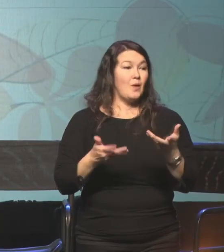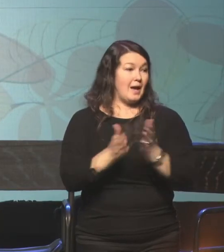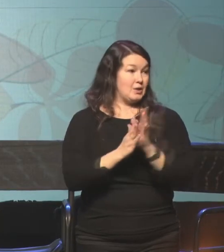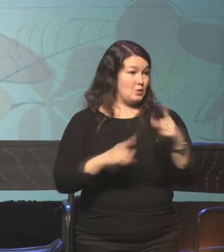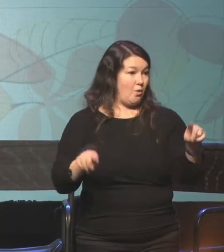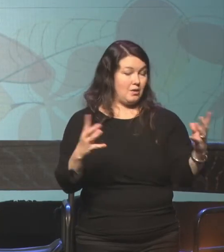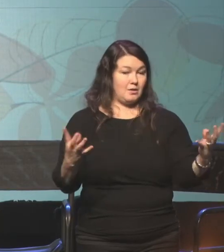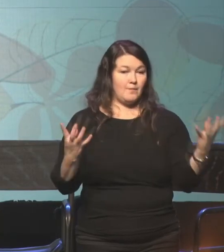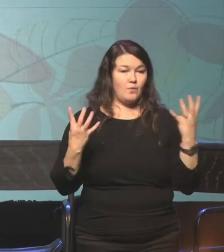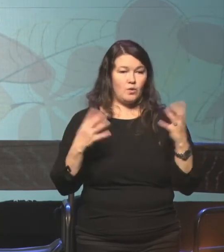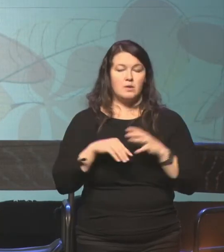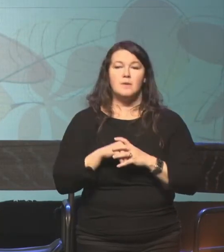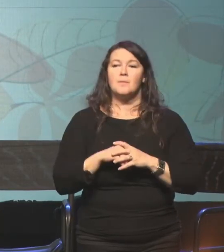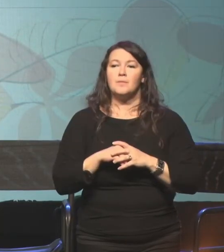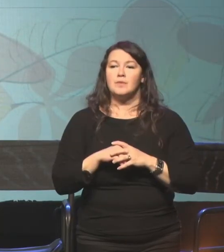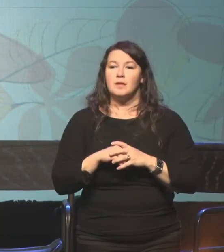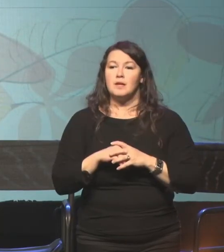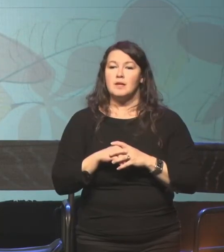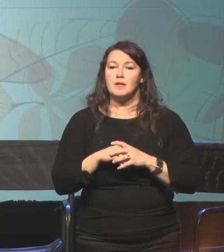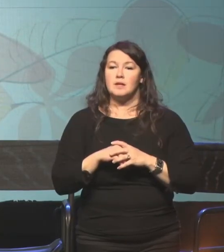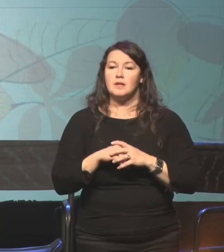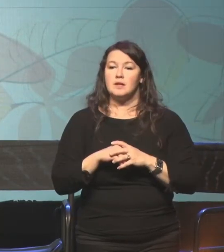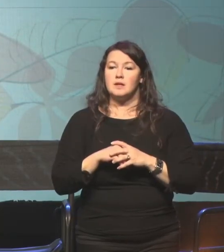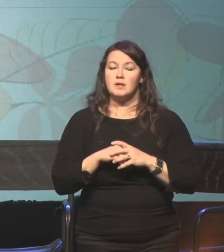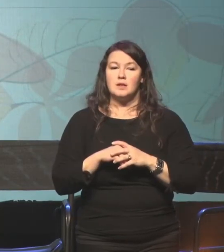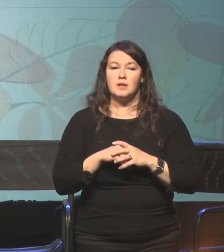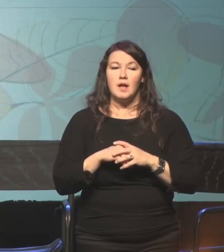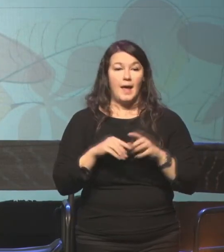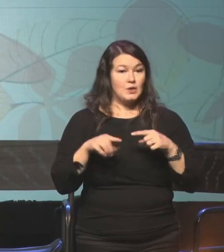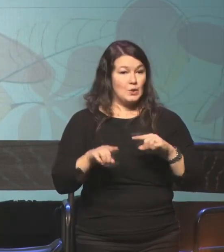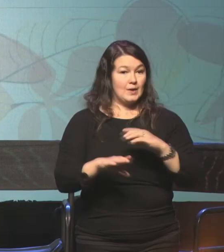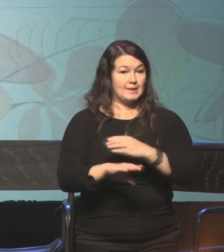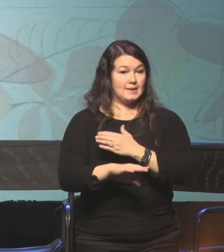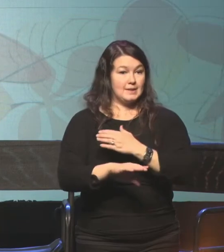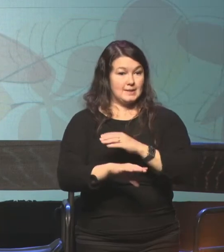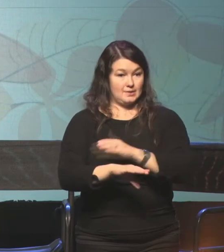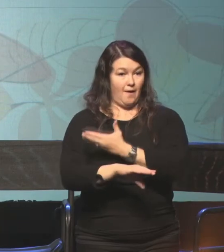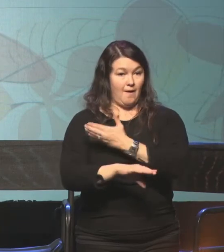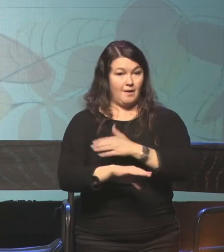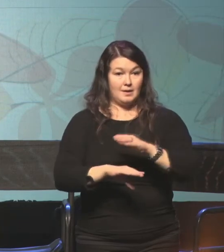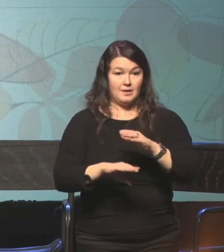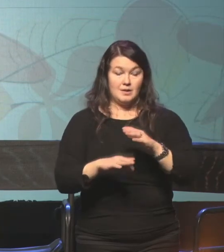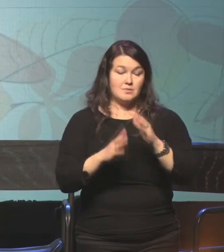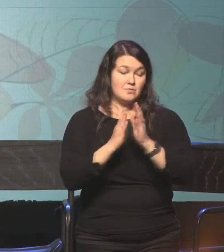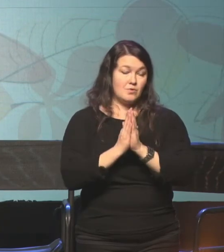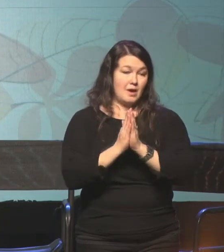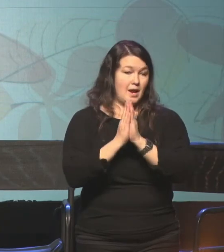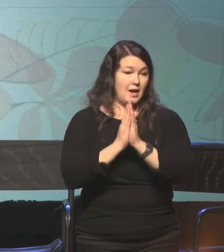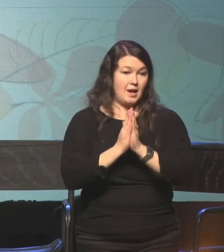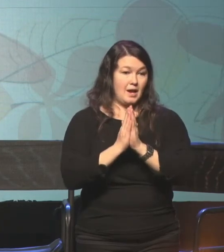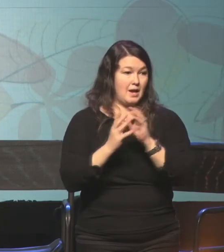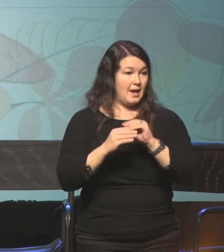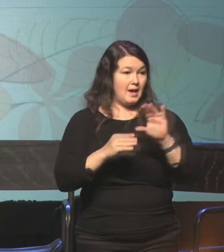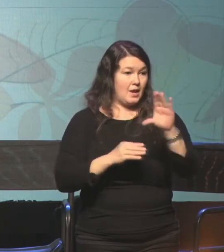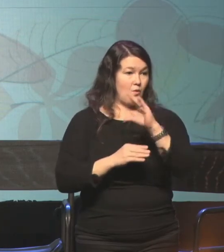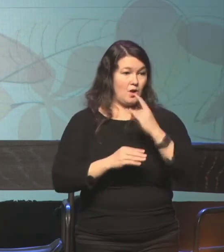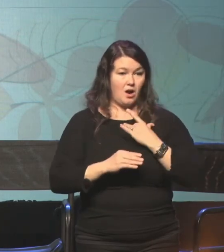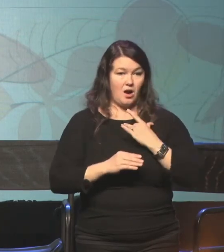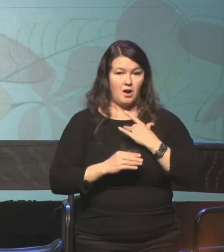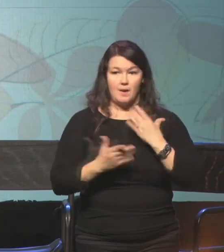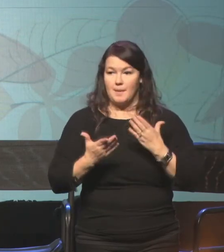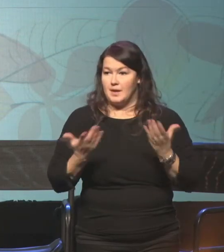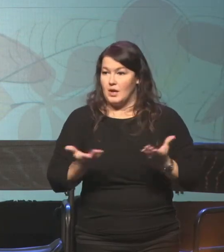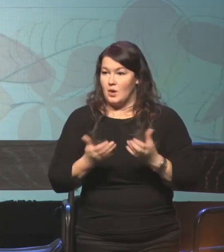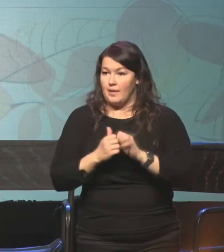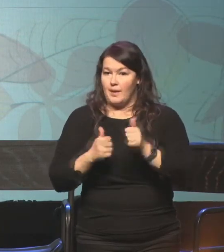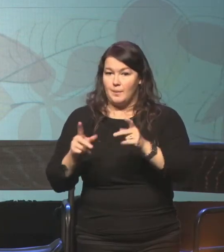today. Take the elements, and at any point during the song, just pray in your own heart. Maybe you're here with